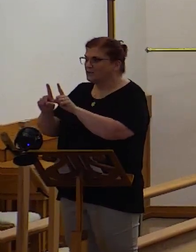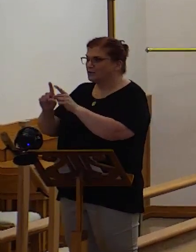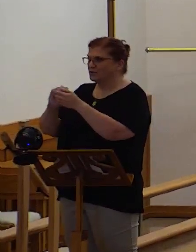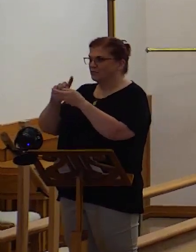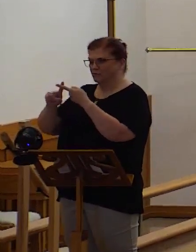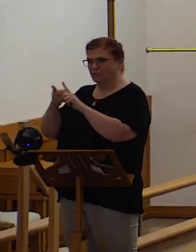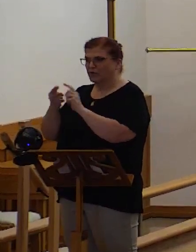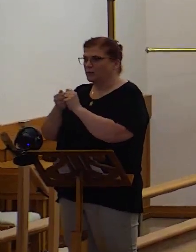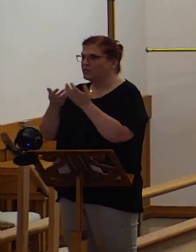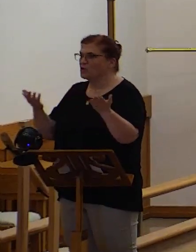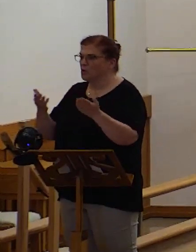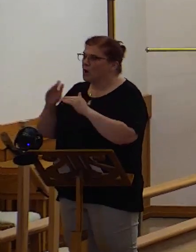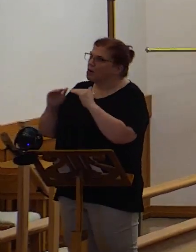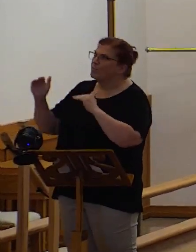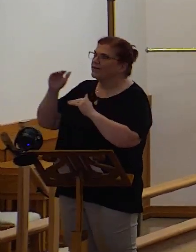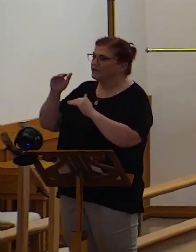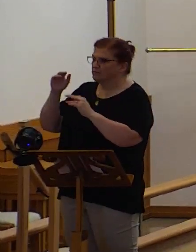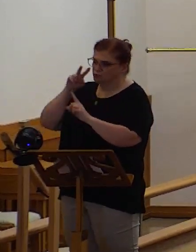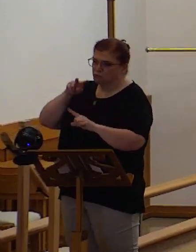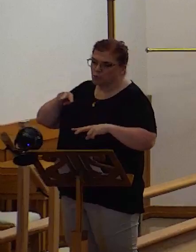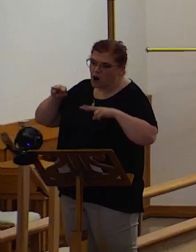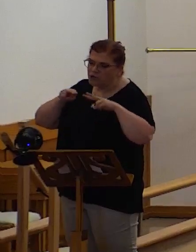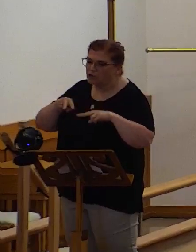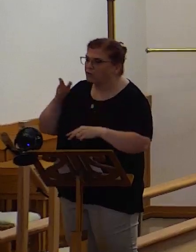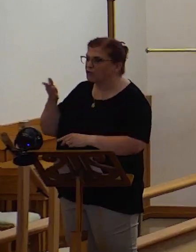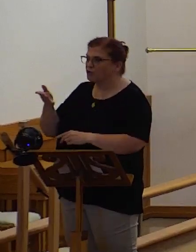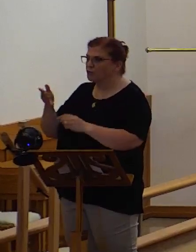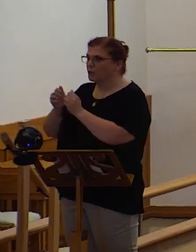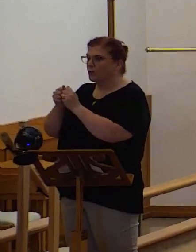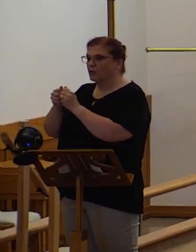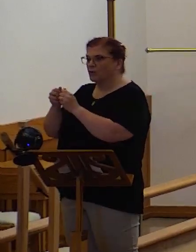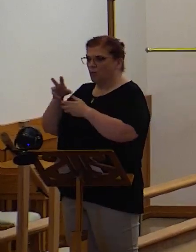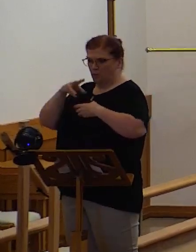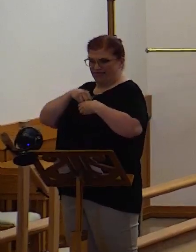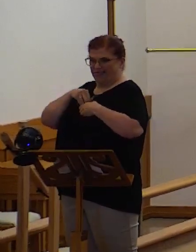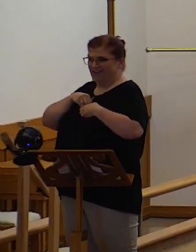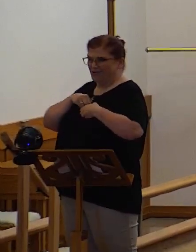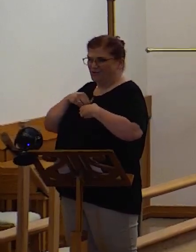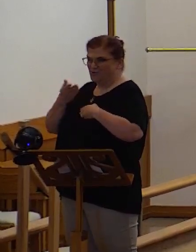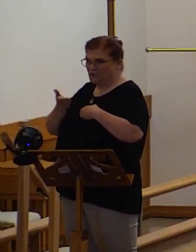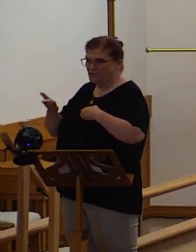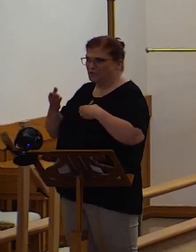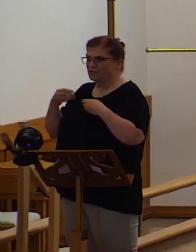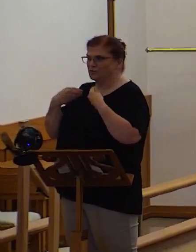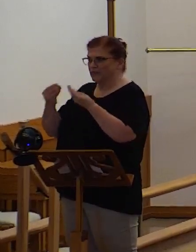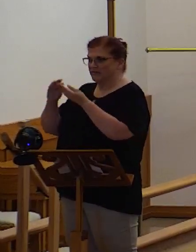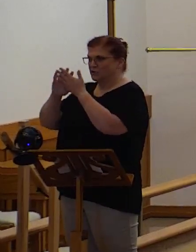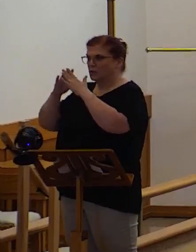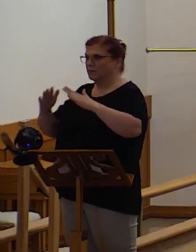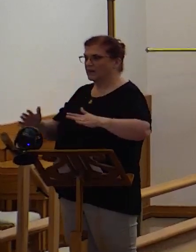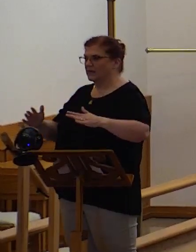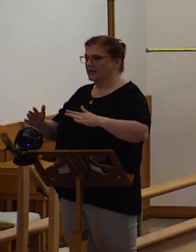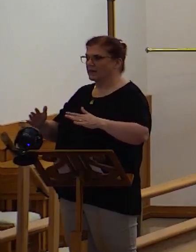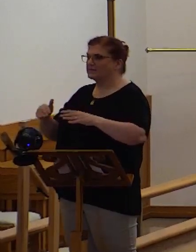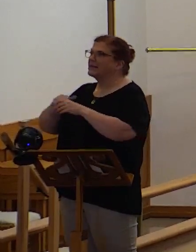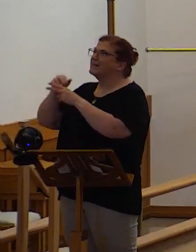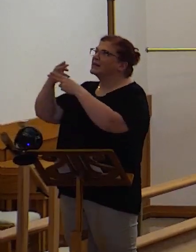you, above you to watch over, within you to give you peace. In the